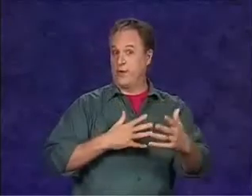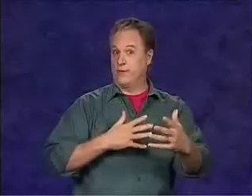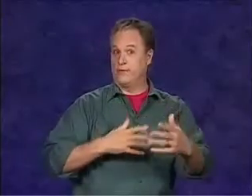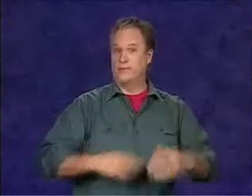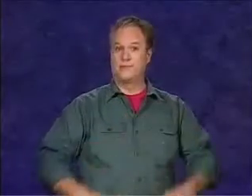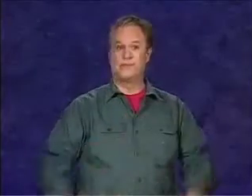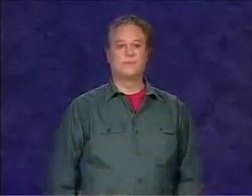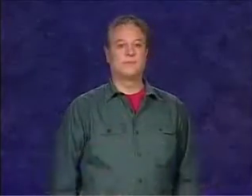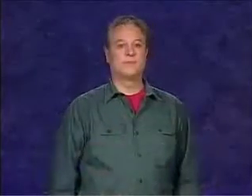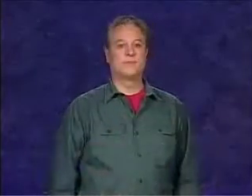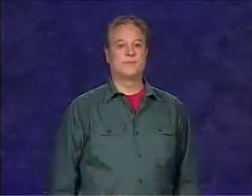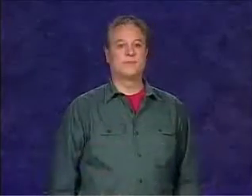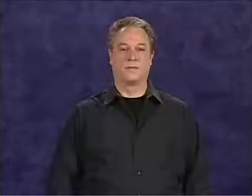gray.